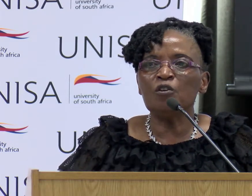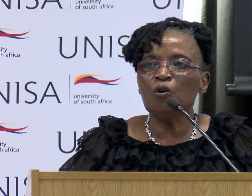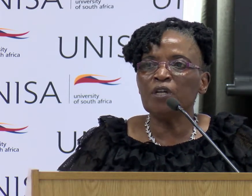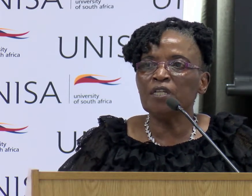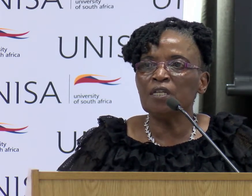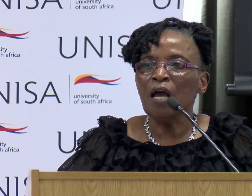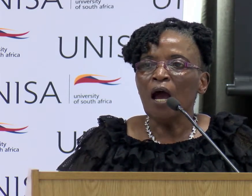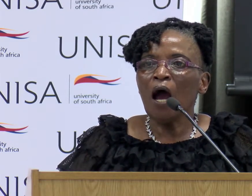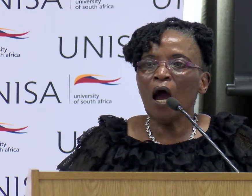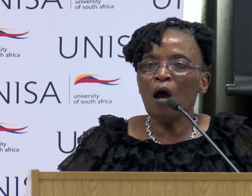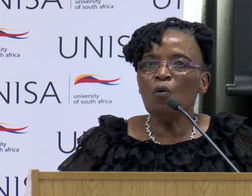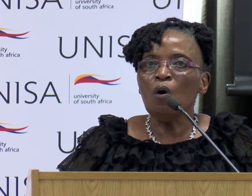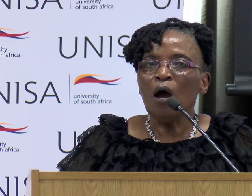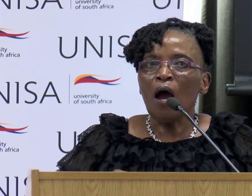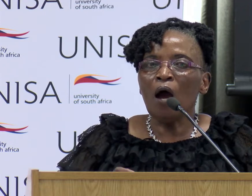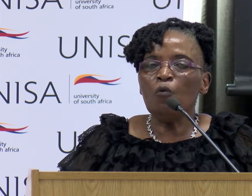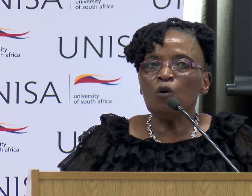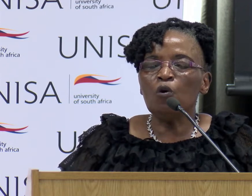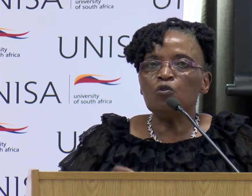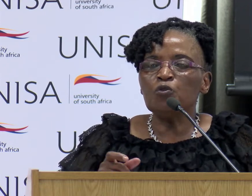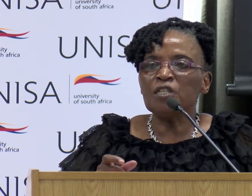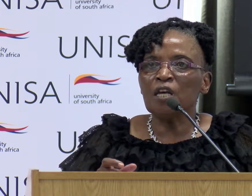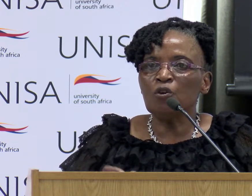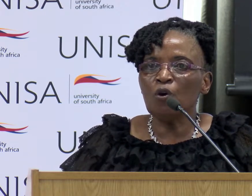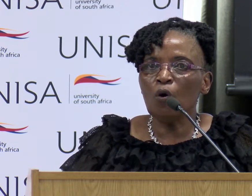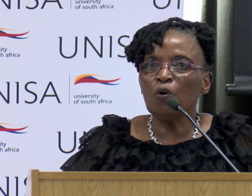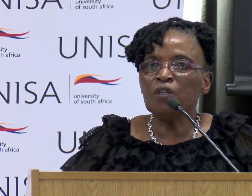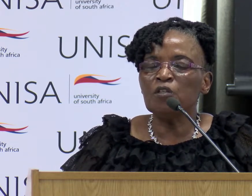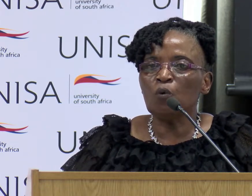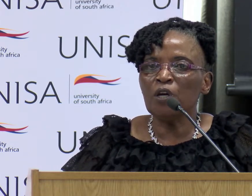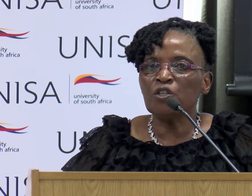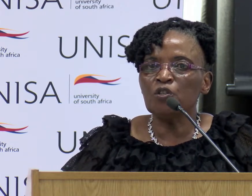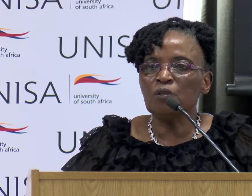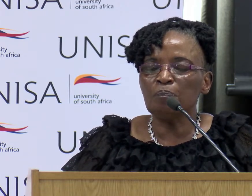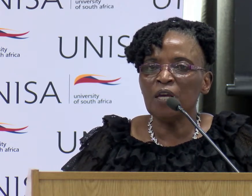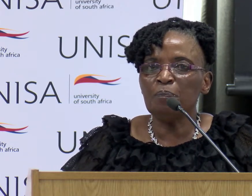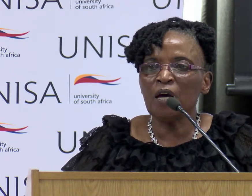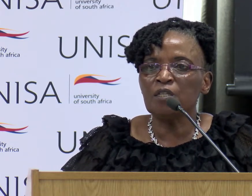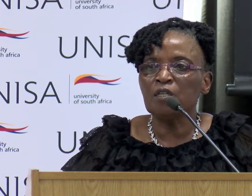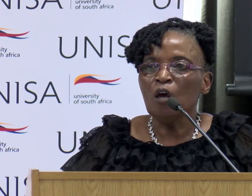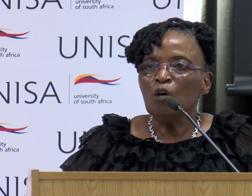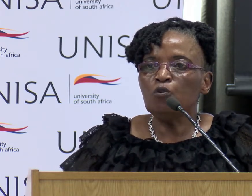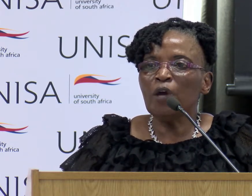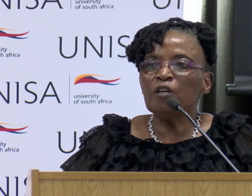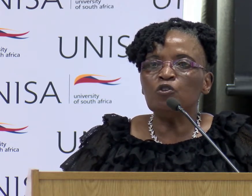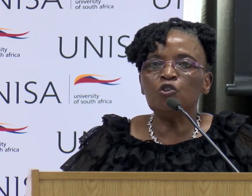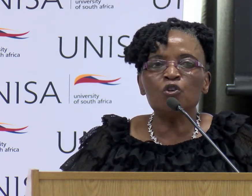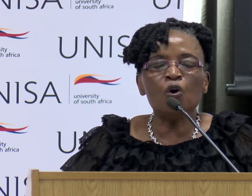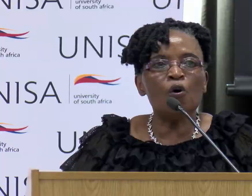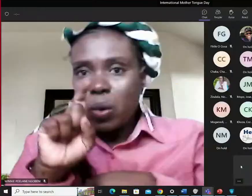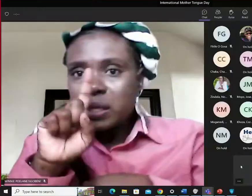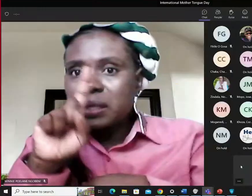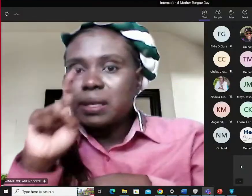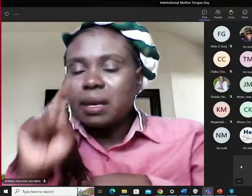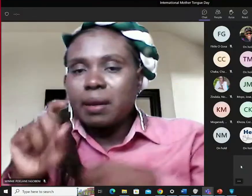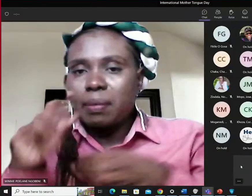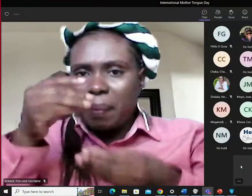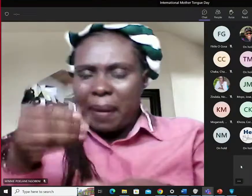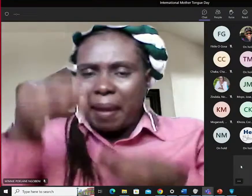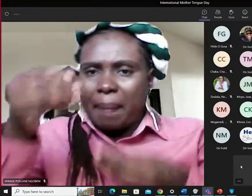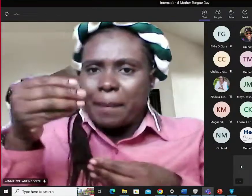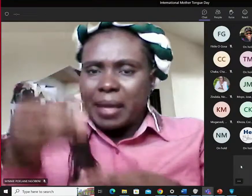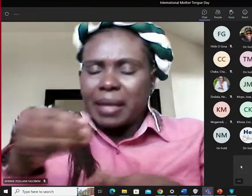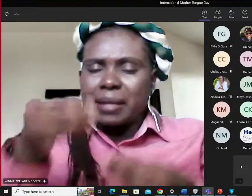the security. How are we going to secure these question papers to ensure that